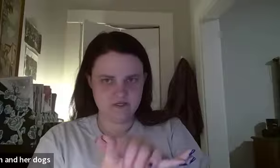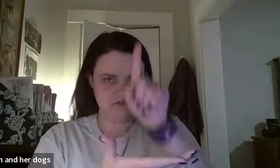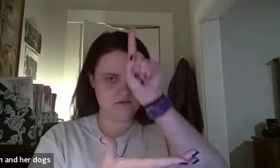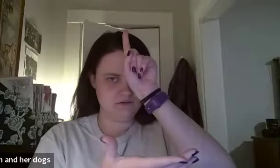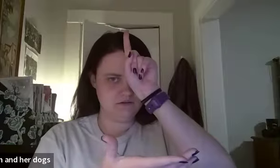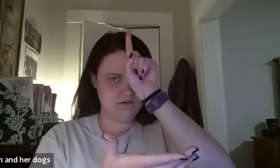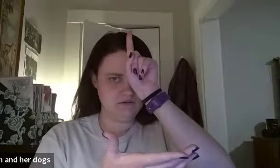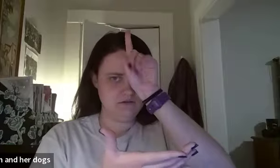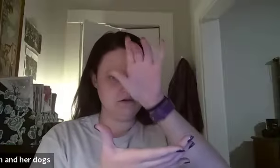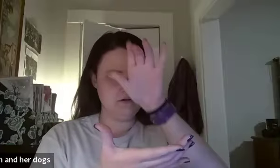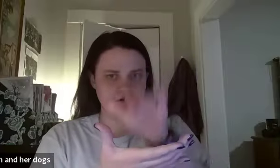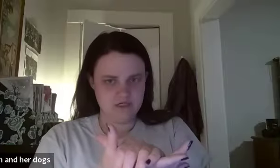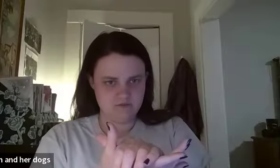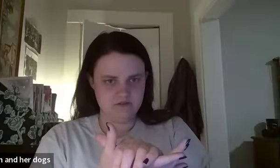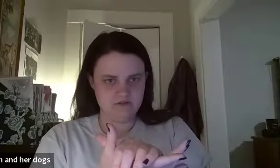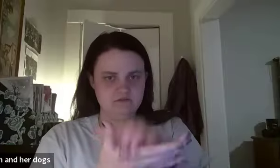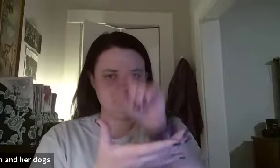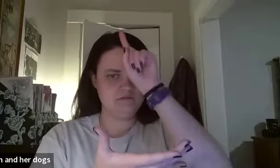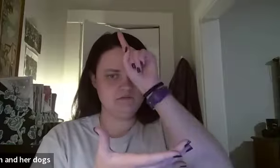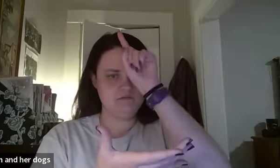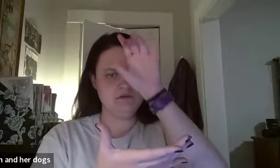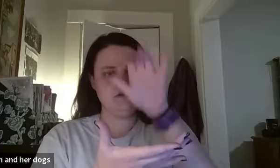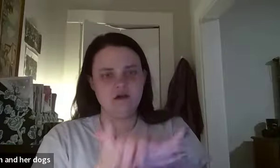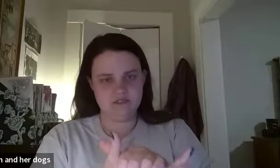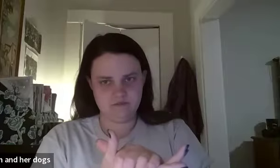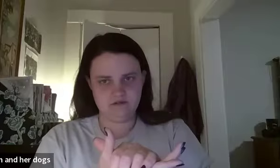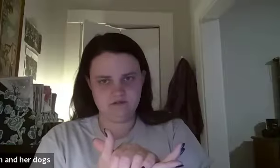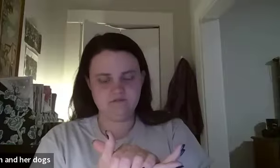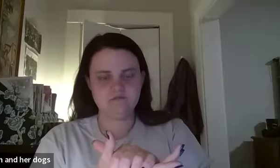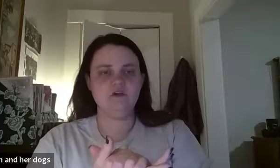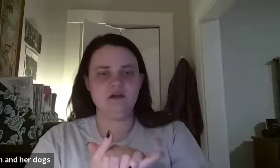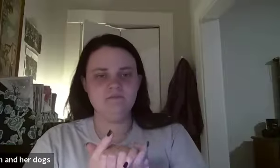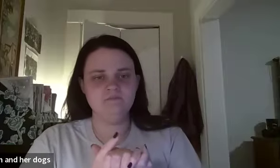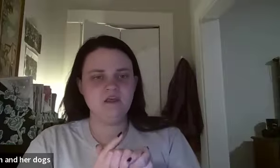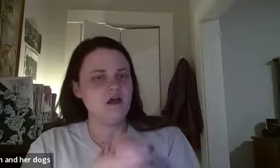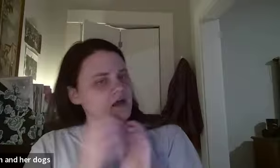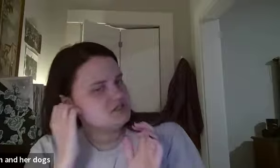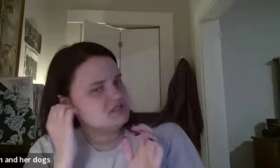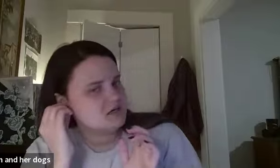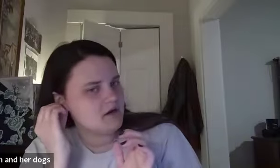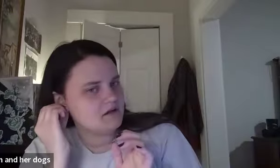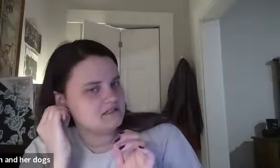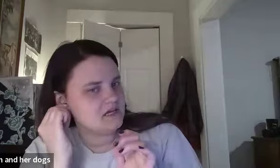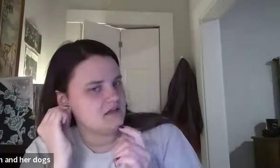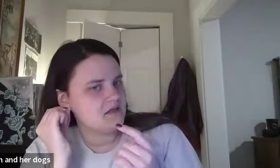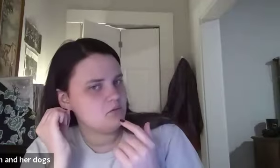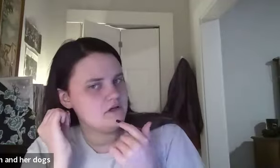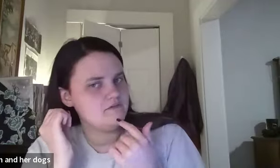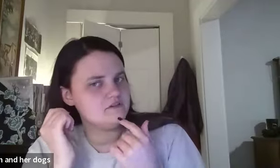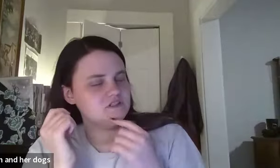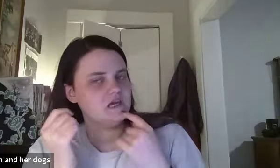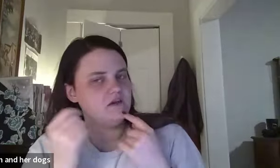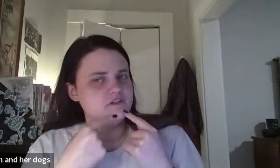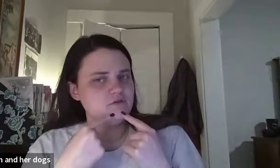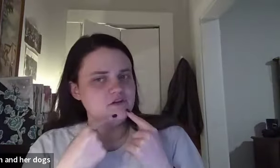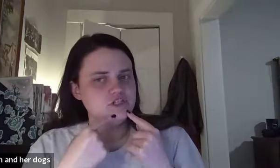husband, husband, husband. Okay. I just think about it saying like what if it's around your